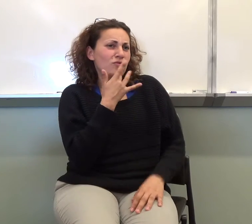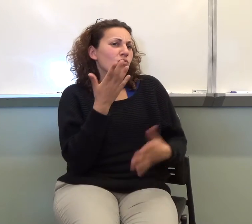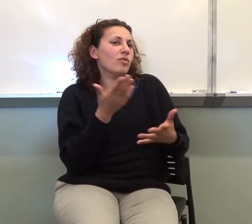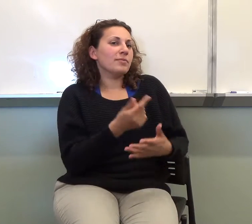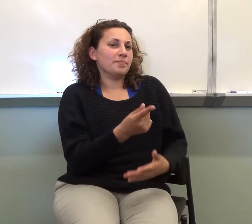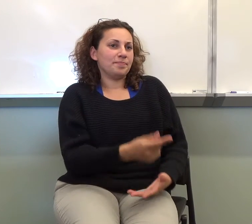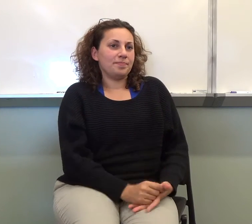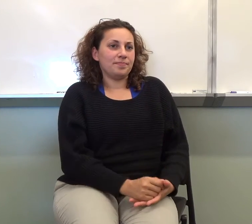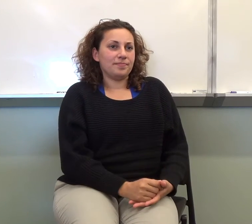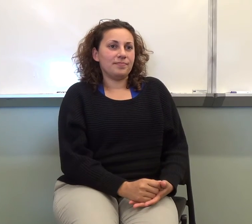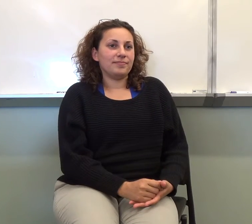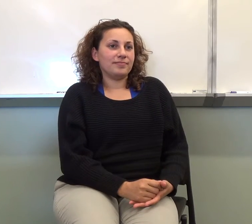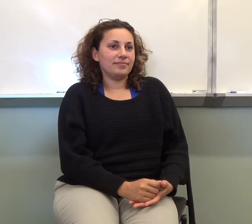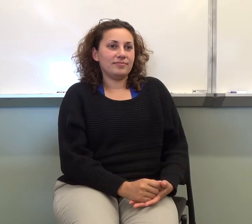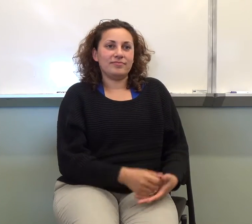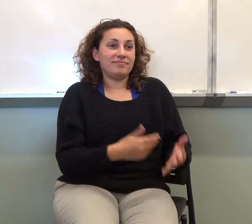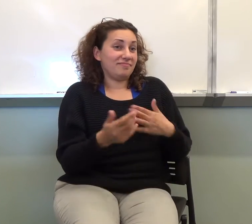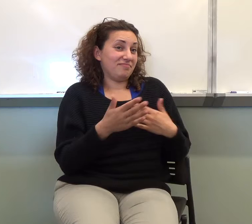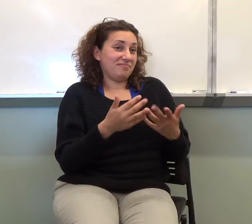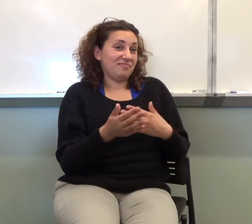where's the math? Get me back to my equations.